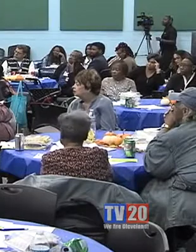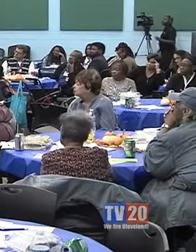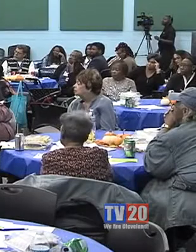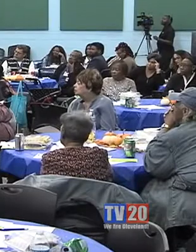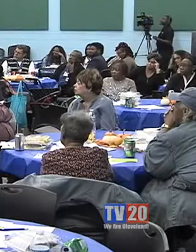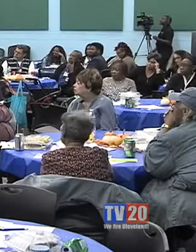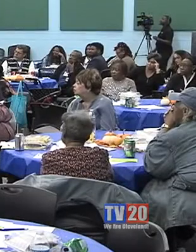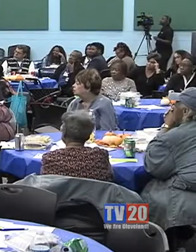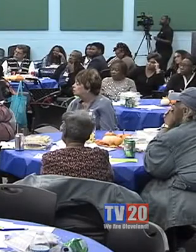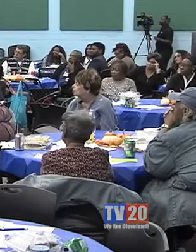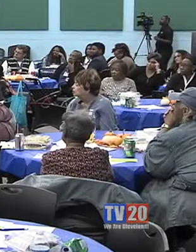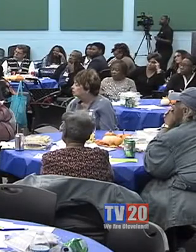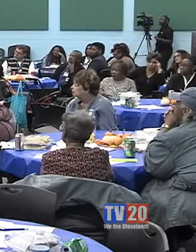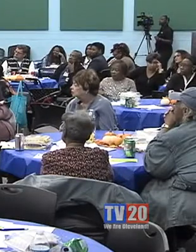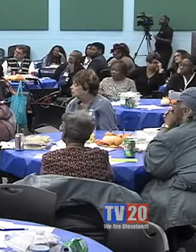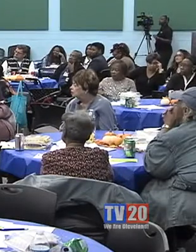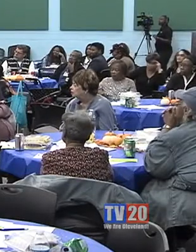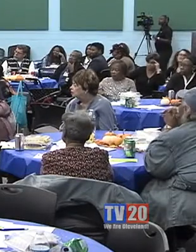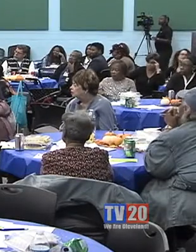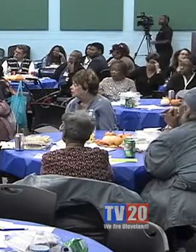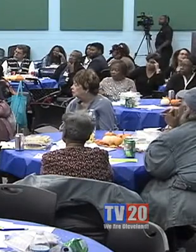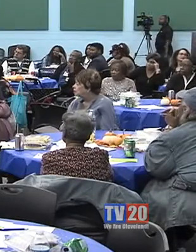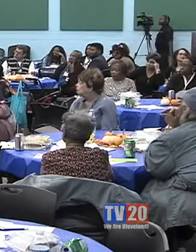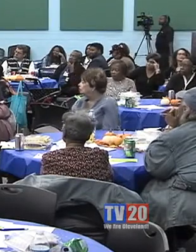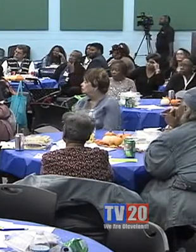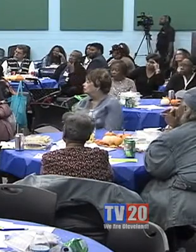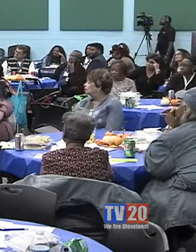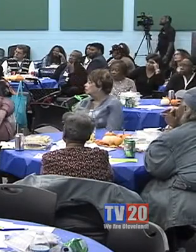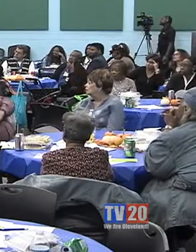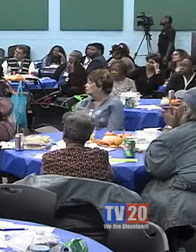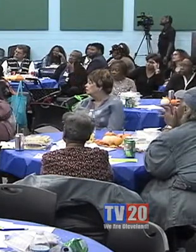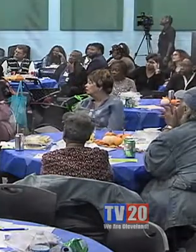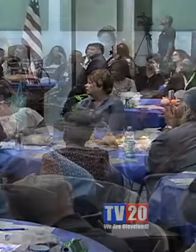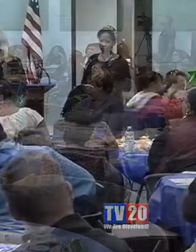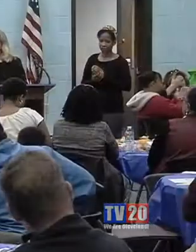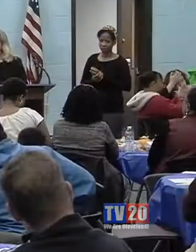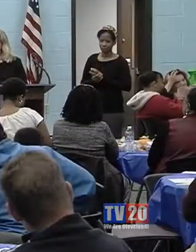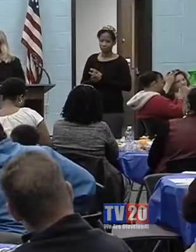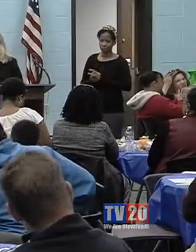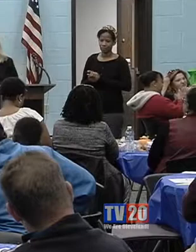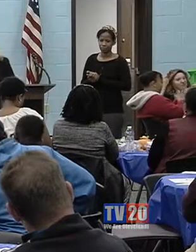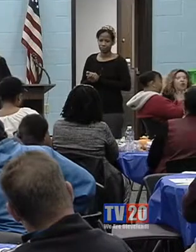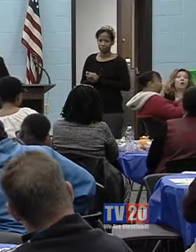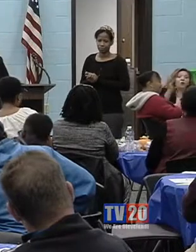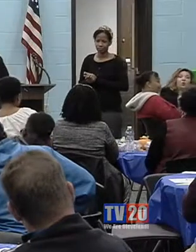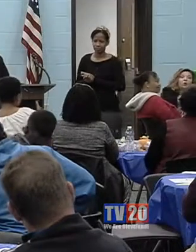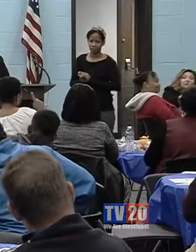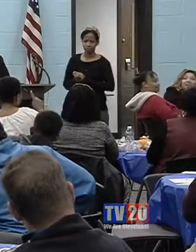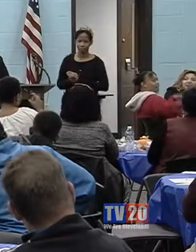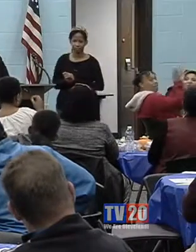All right. Yeah, congratulations. The next person is Tammy Christmas.